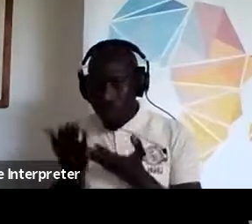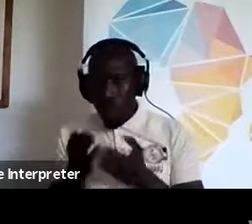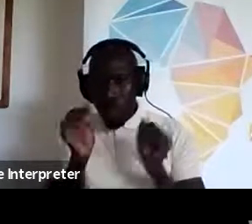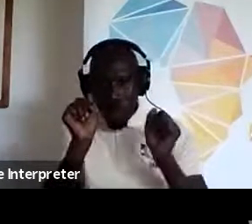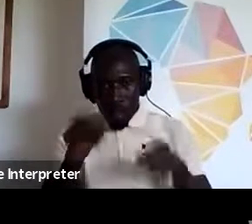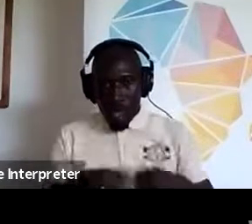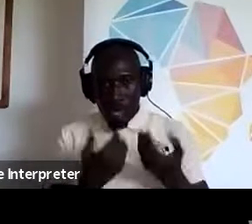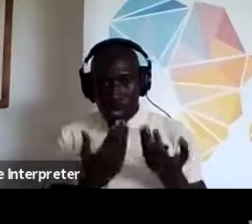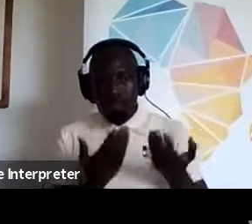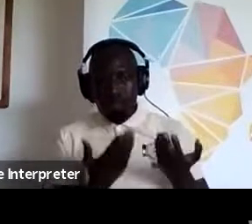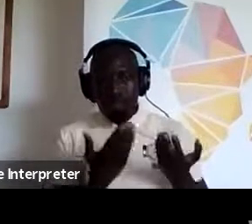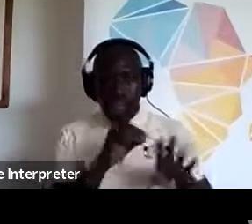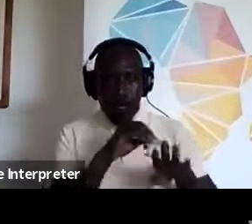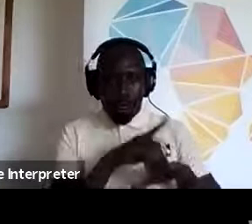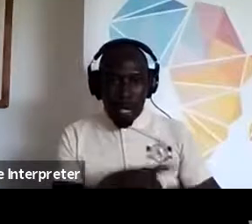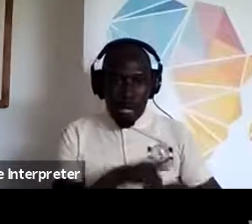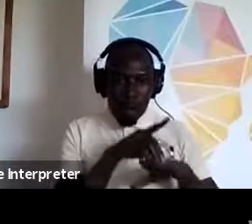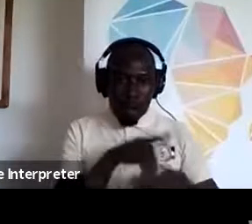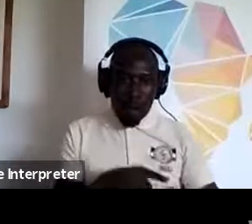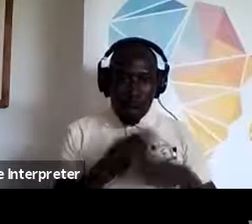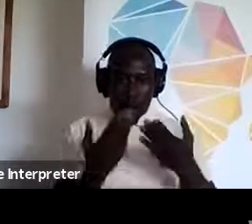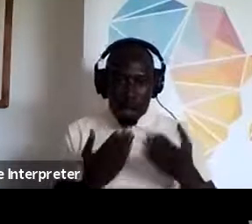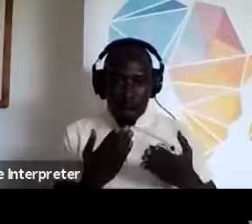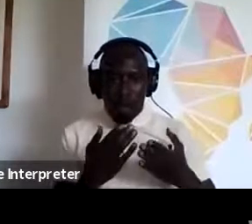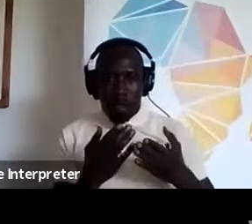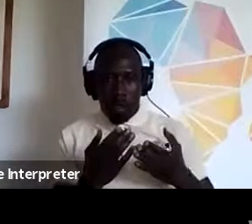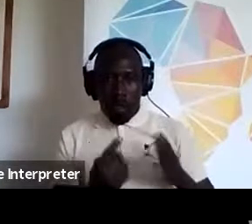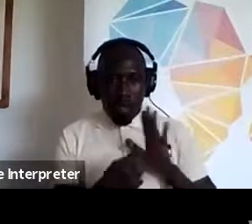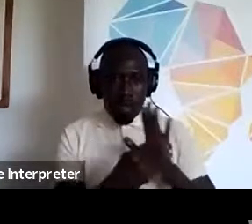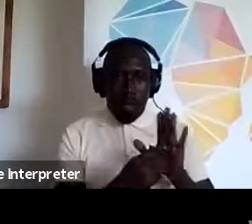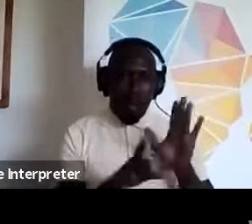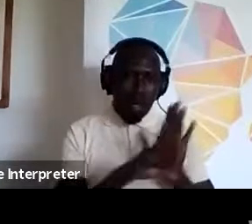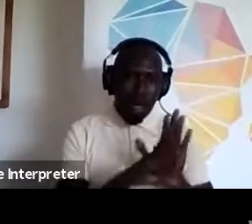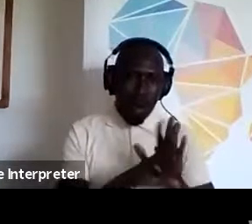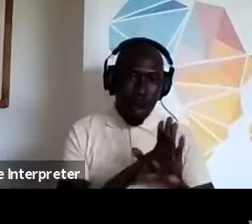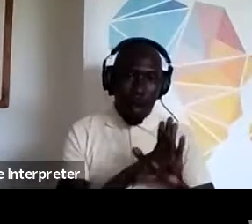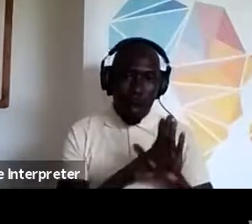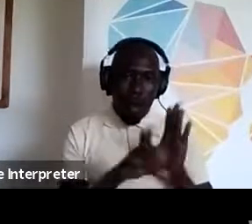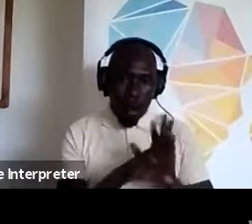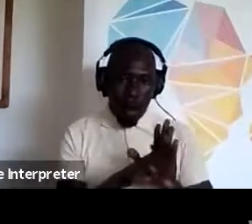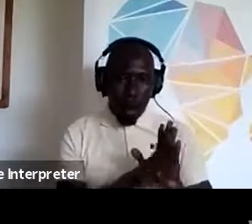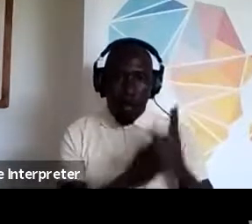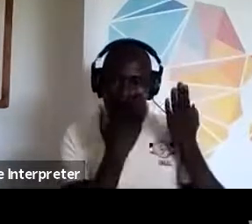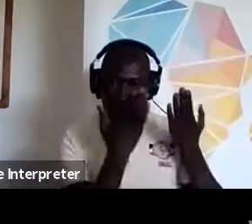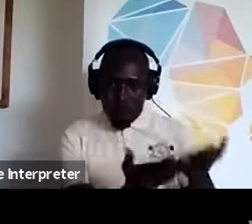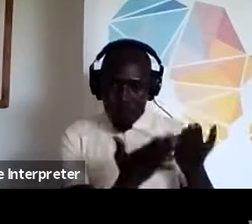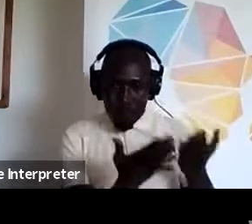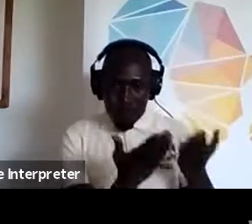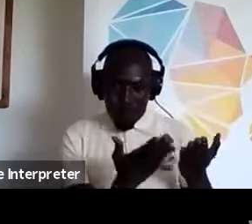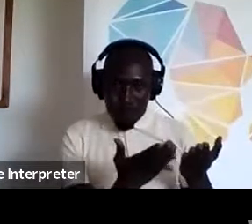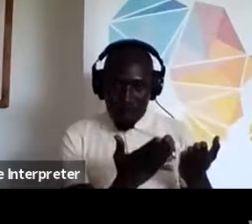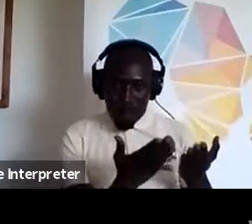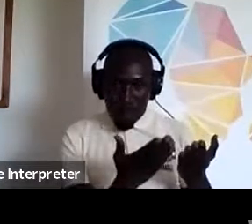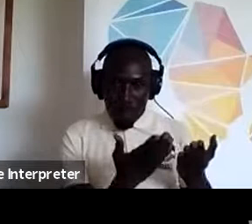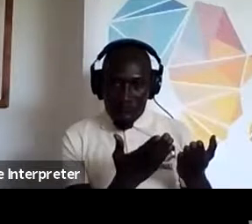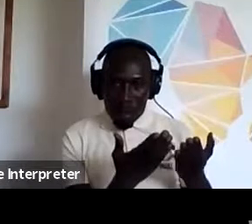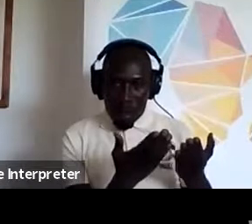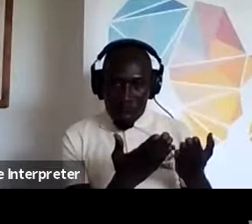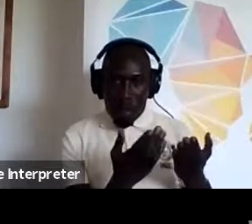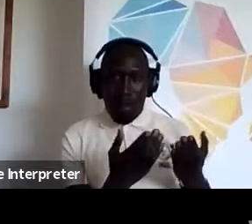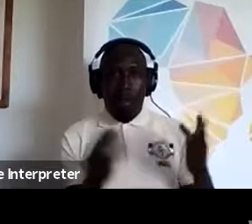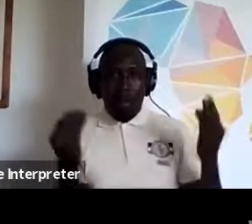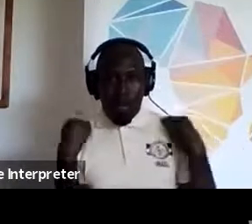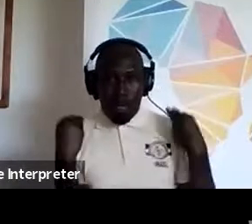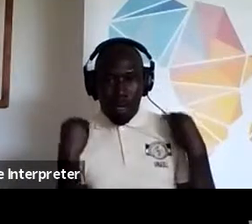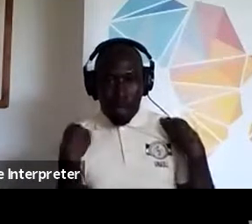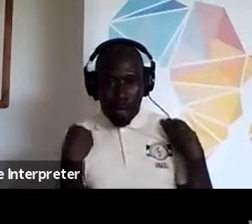leverage on to ensure that one, legally, I think the rights are preserved, also practically